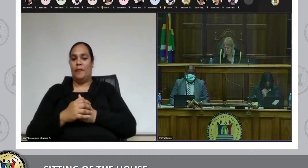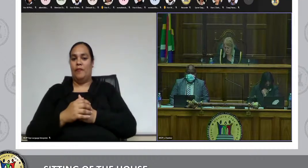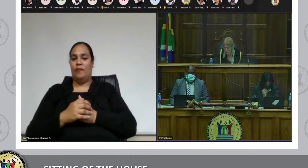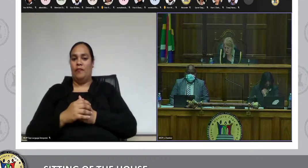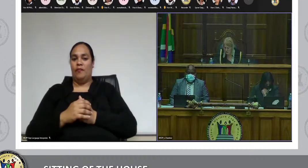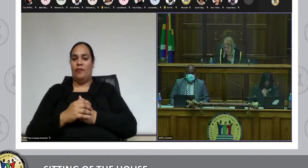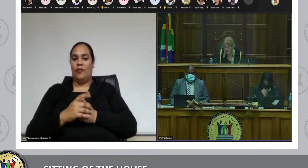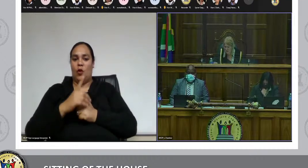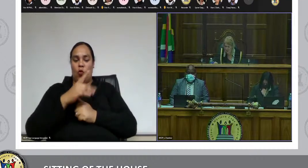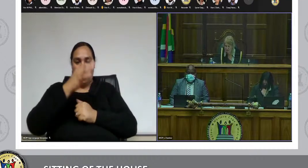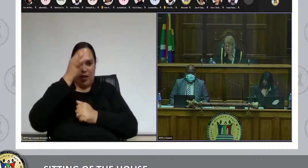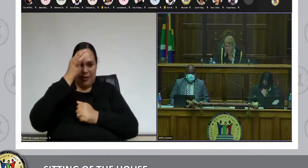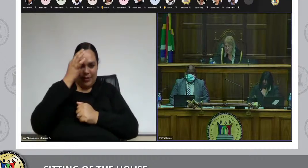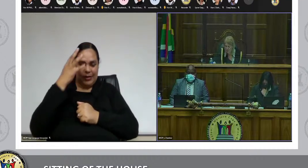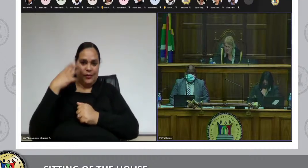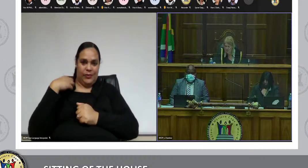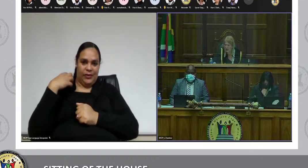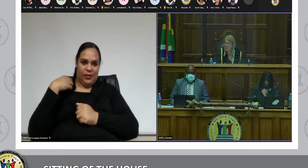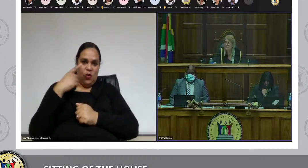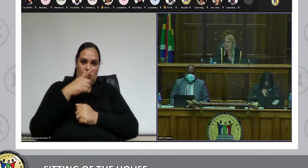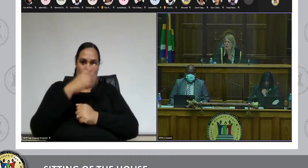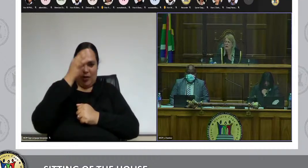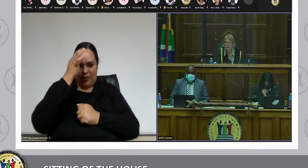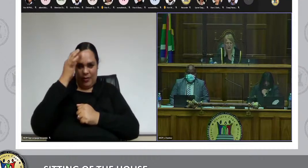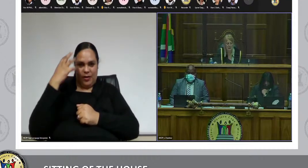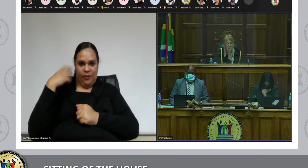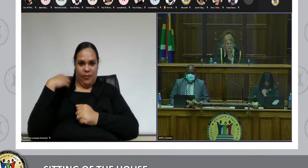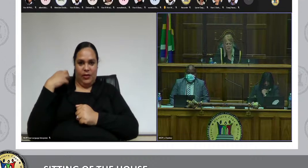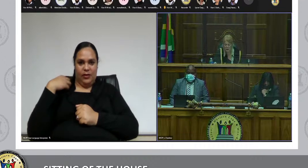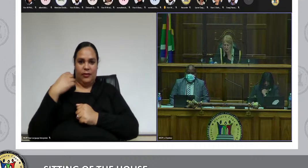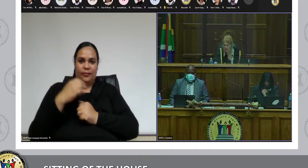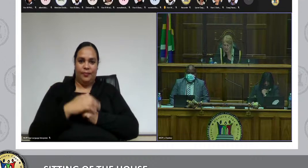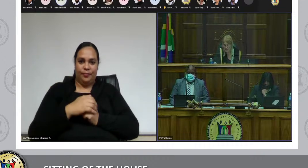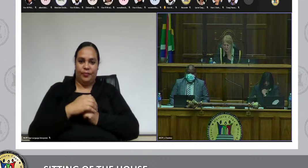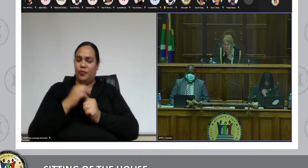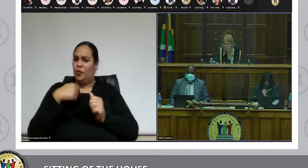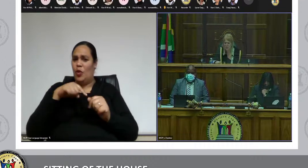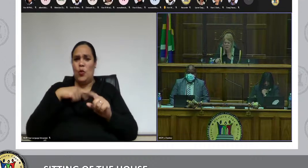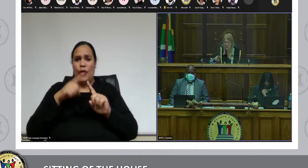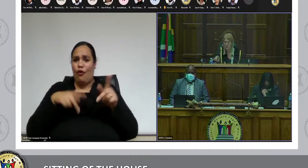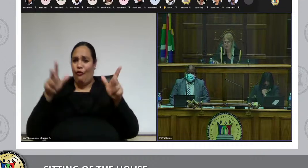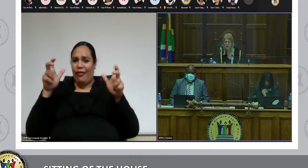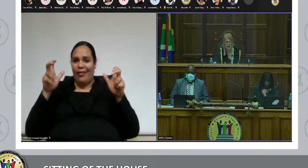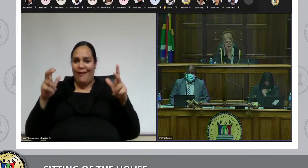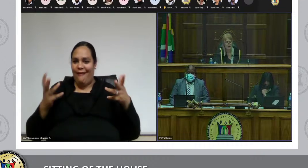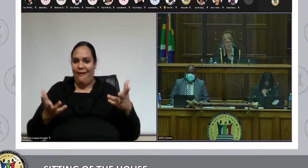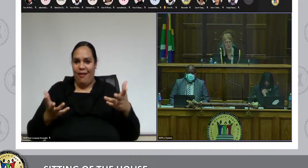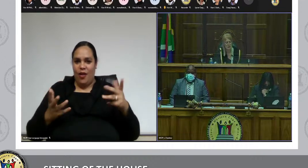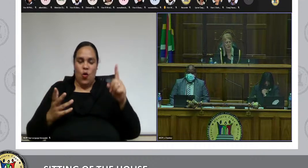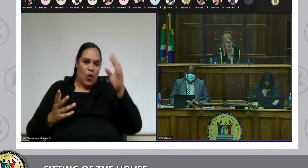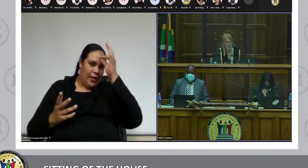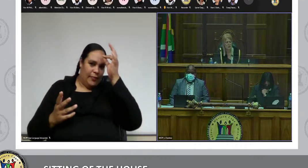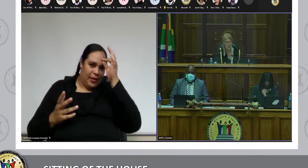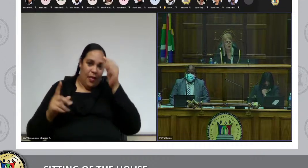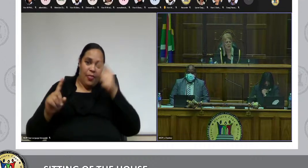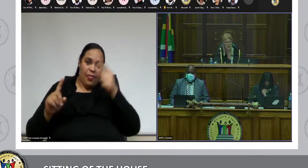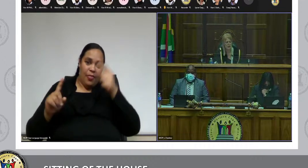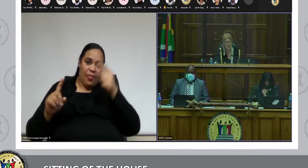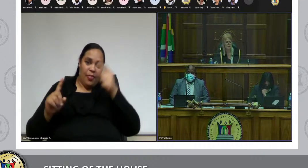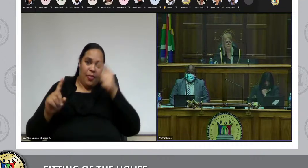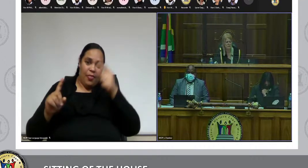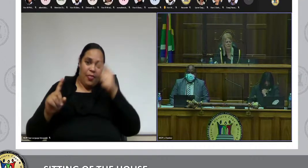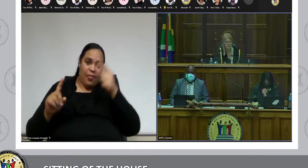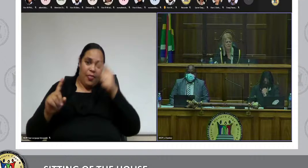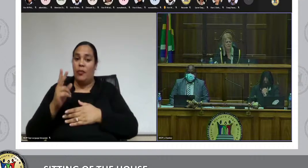1 minute, Minister. 1 minute, Minister. We cannot hear. 1 minute. Is that a point of order, Honourable